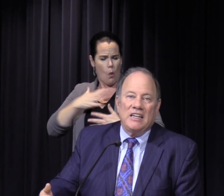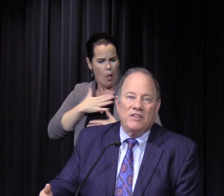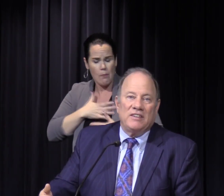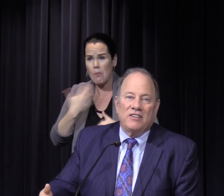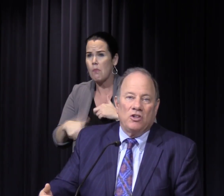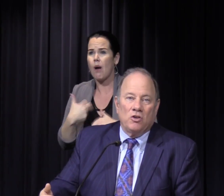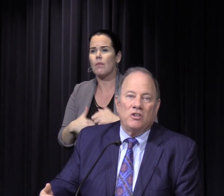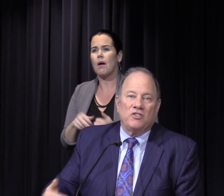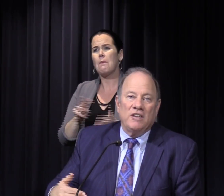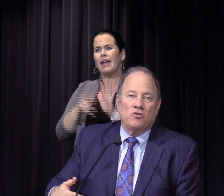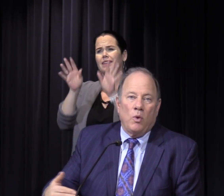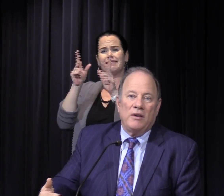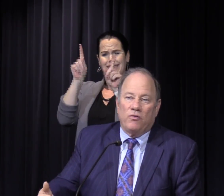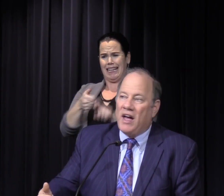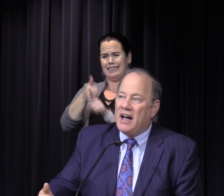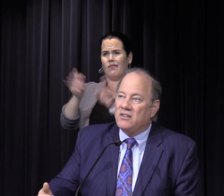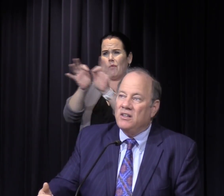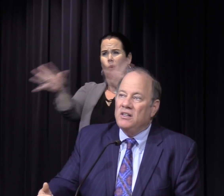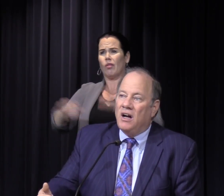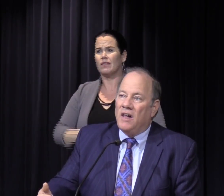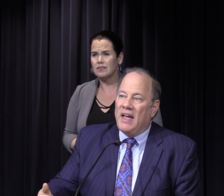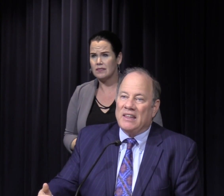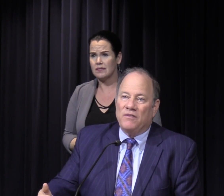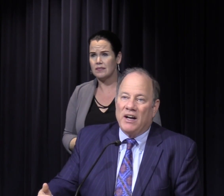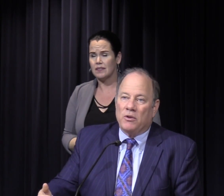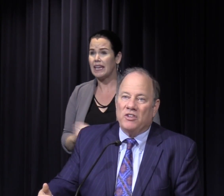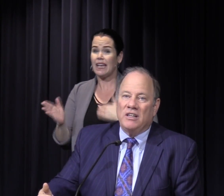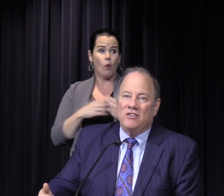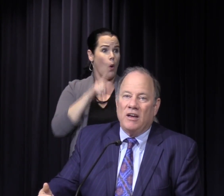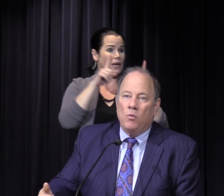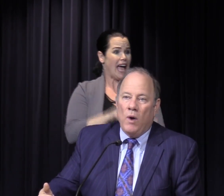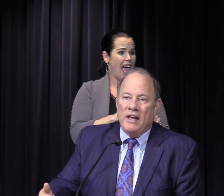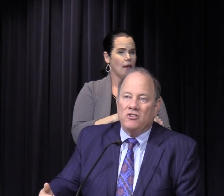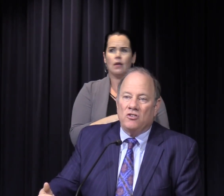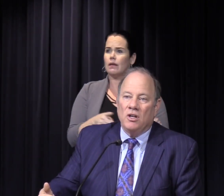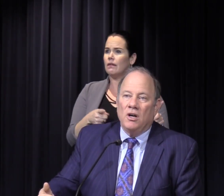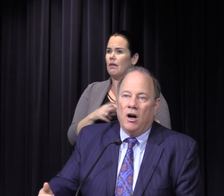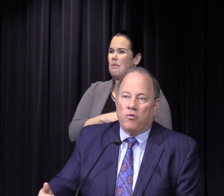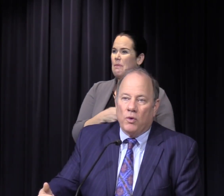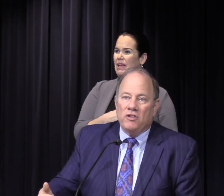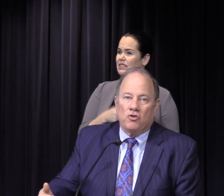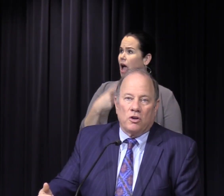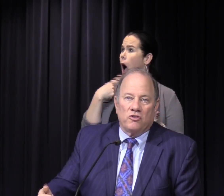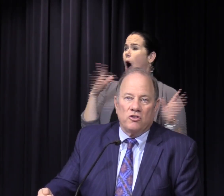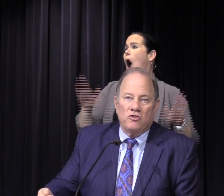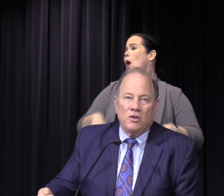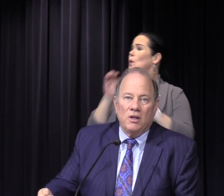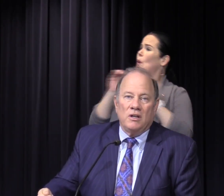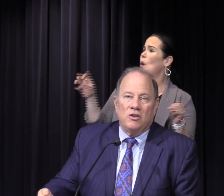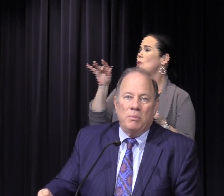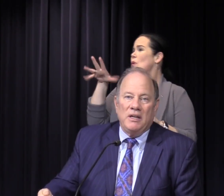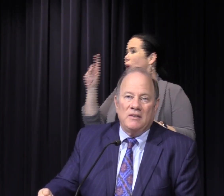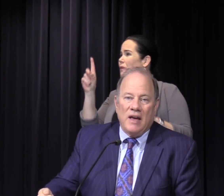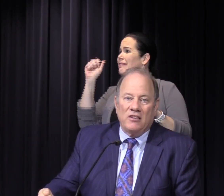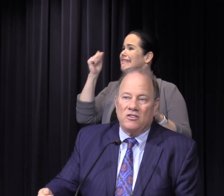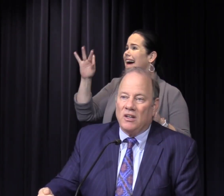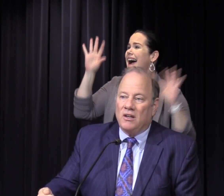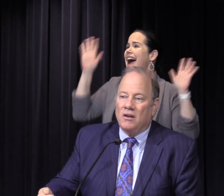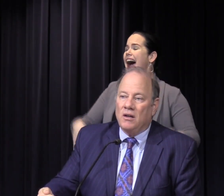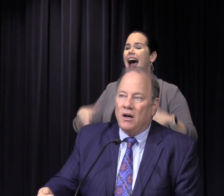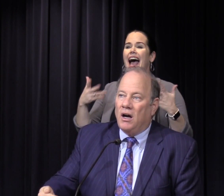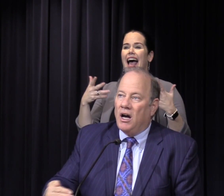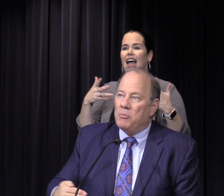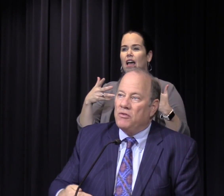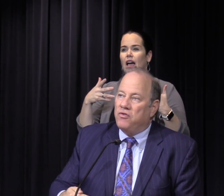be negative in the test in the early stages when, in fact, they had the virus. It is a waste of resources to be